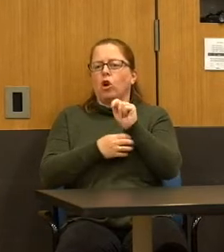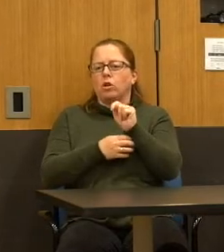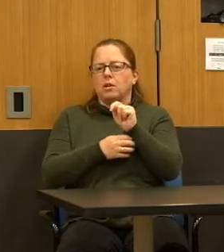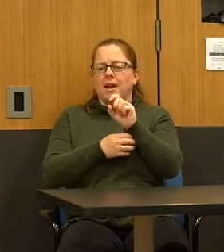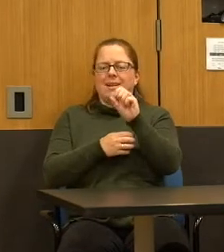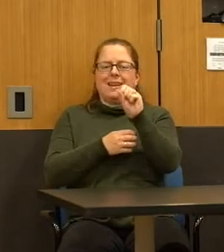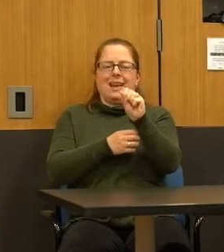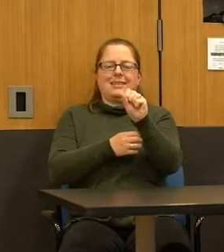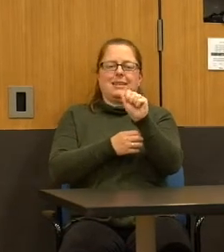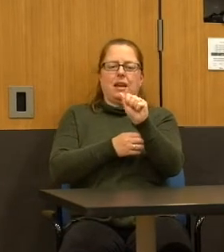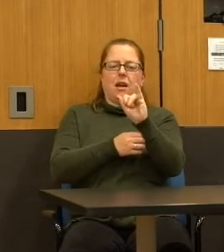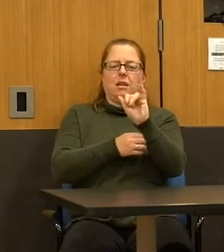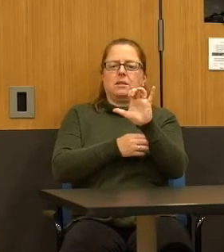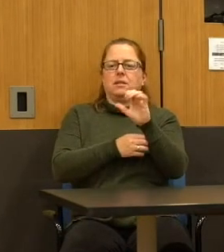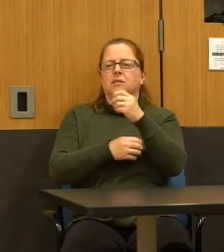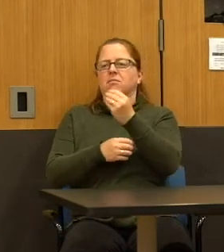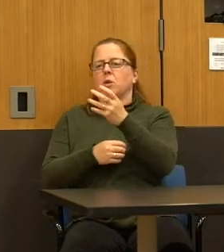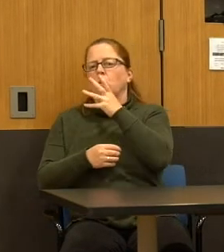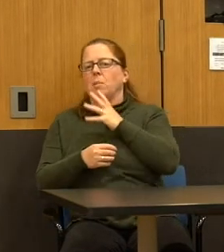SAIC.